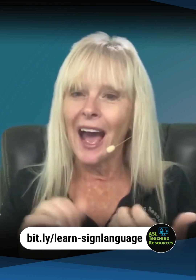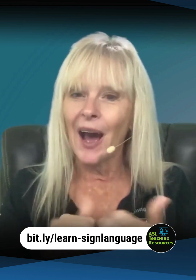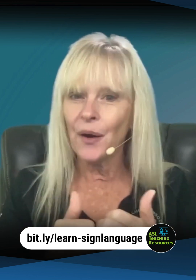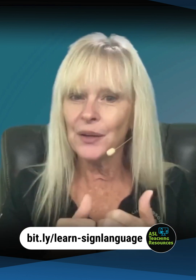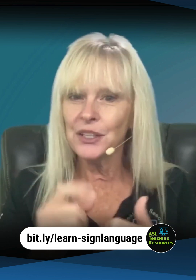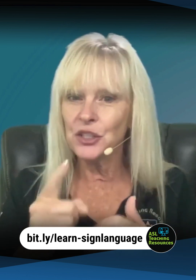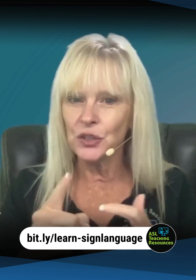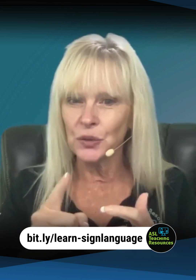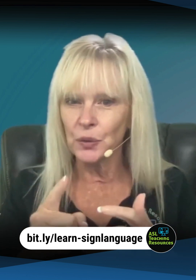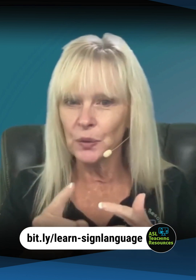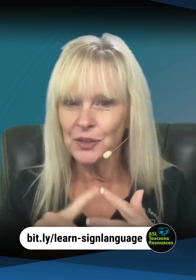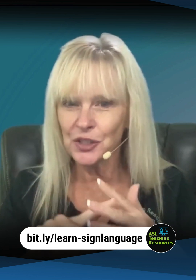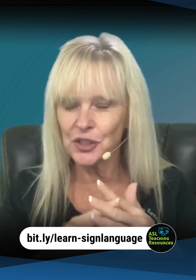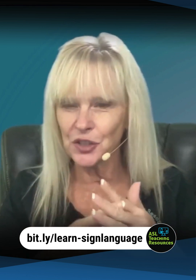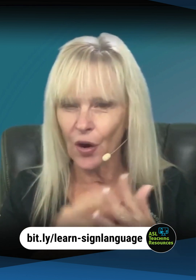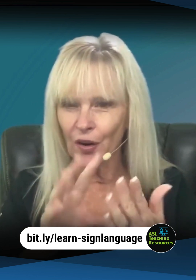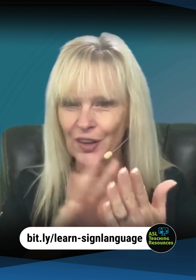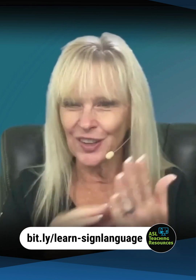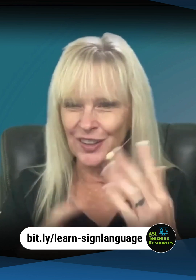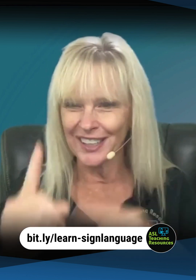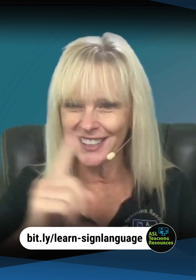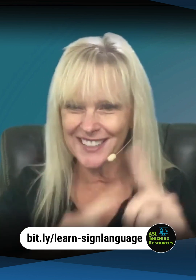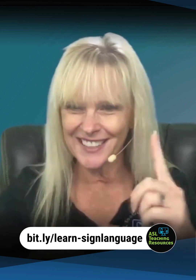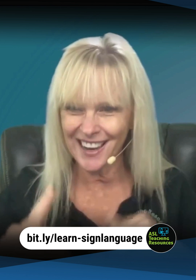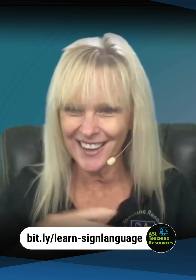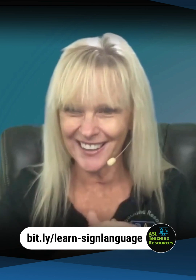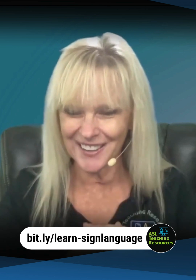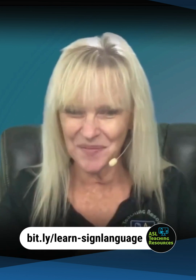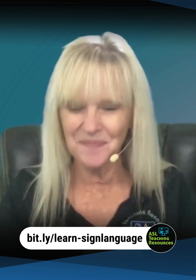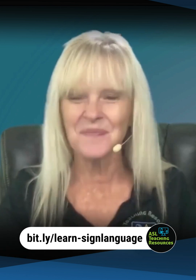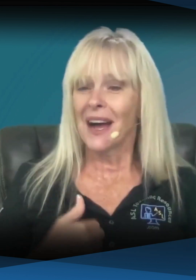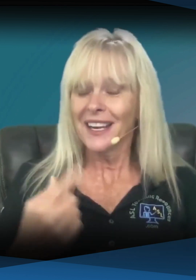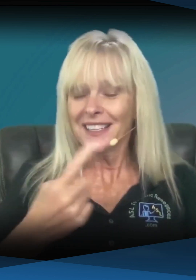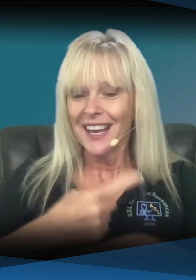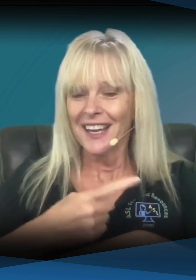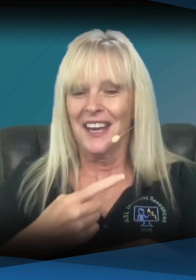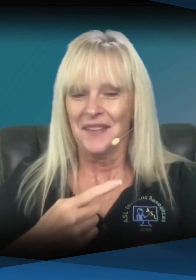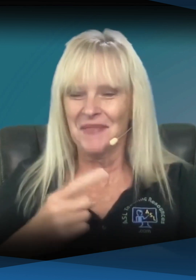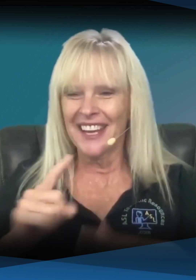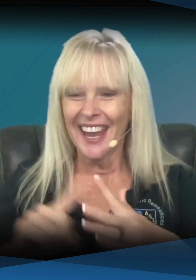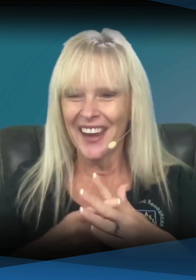how did you start learning sign? My day began